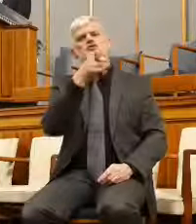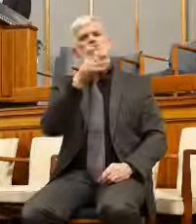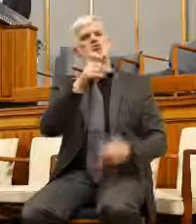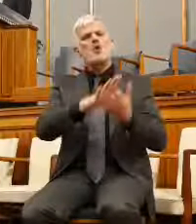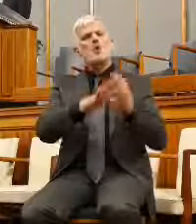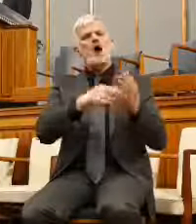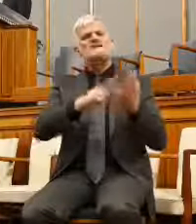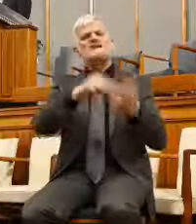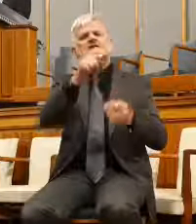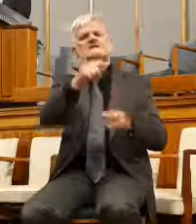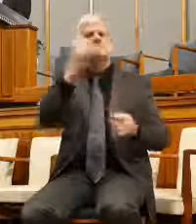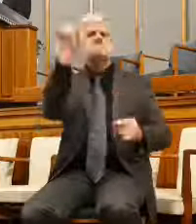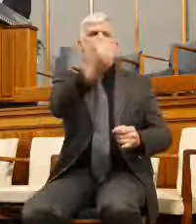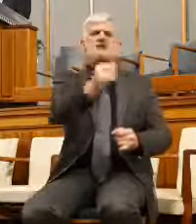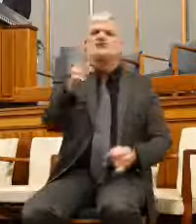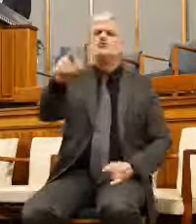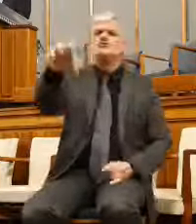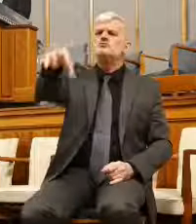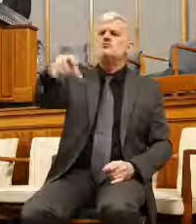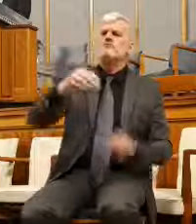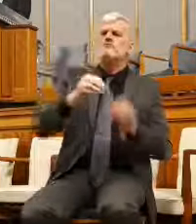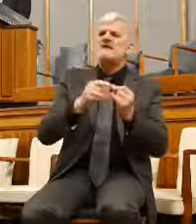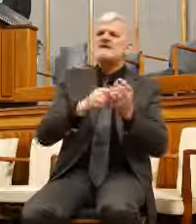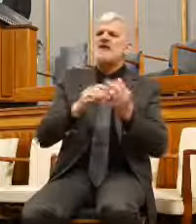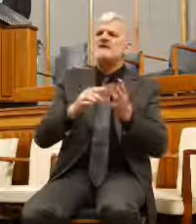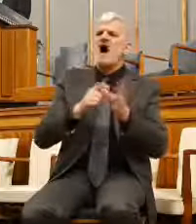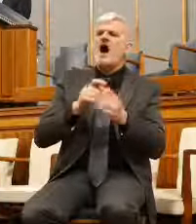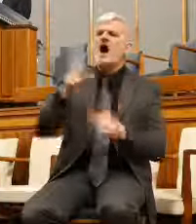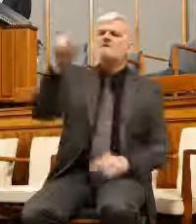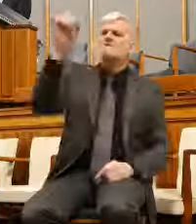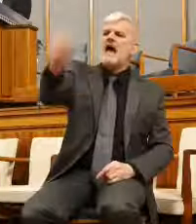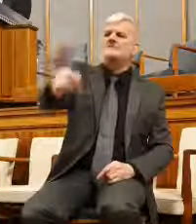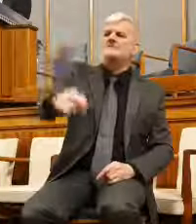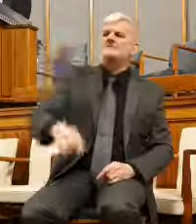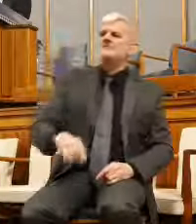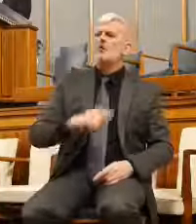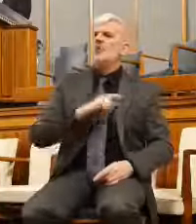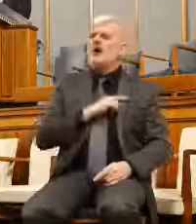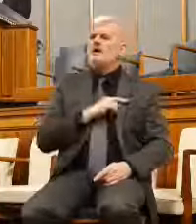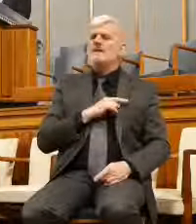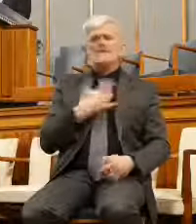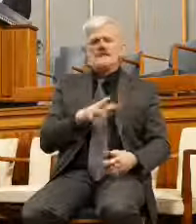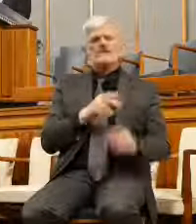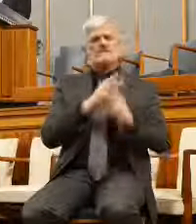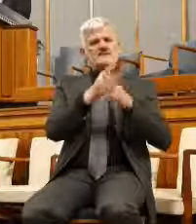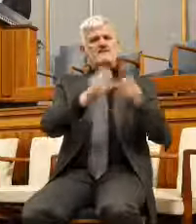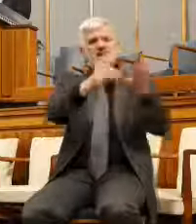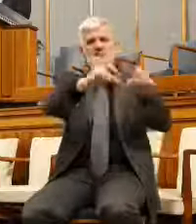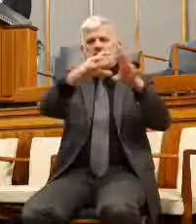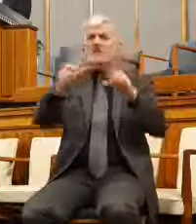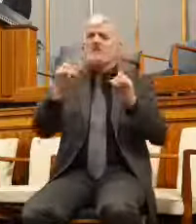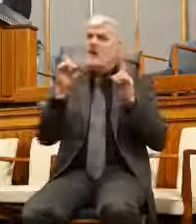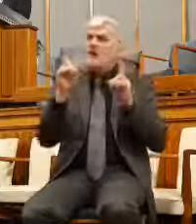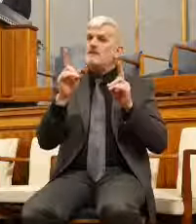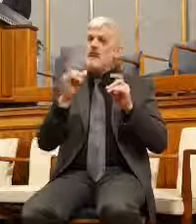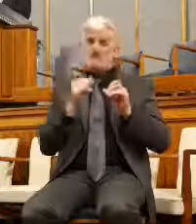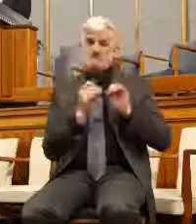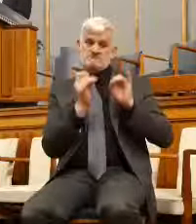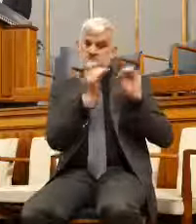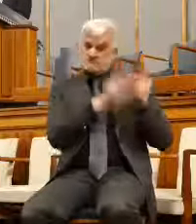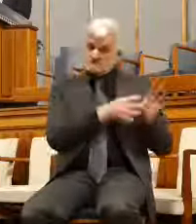Woe unto thee, Bethsaida! For if the mighty works which were done in you had been done in Tyre and